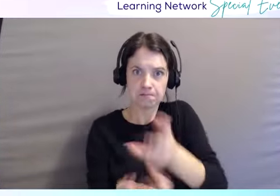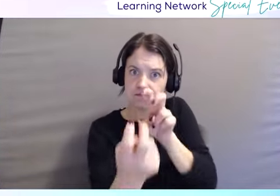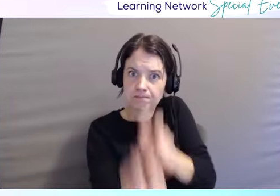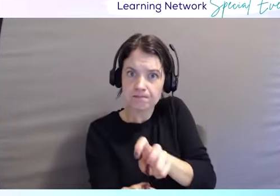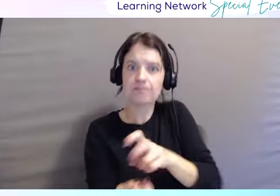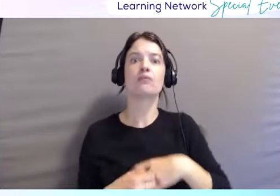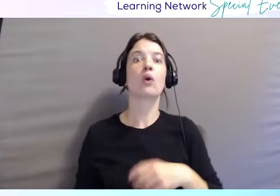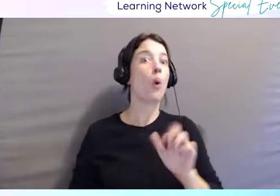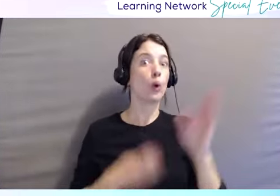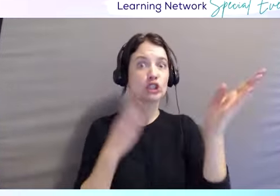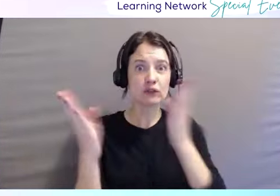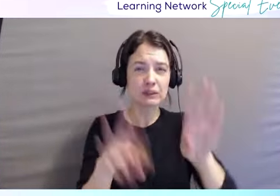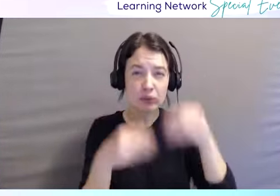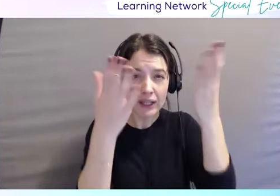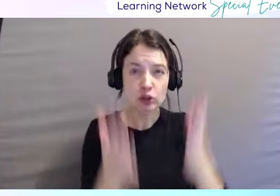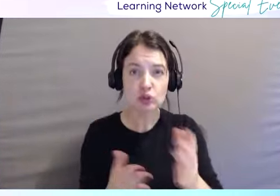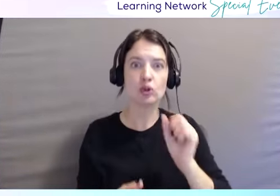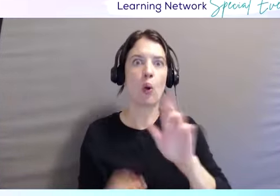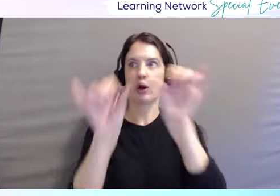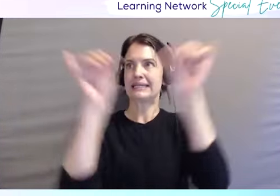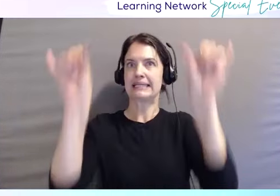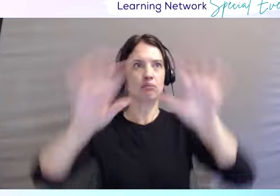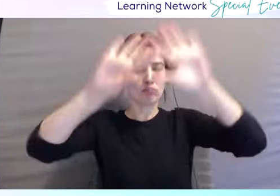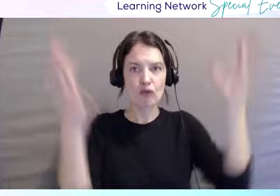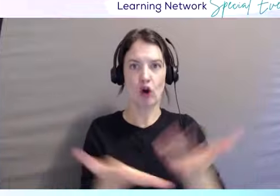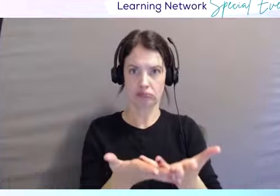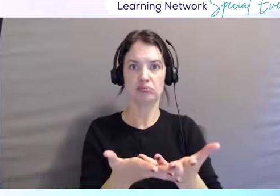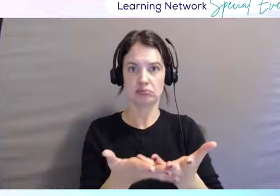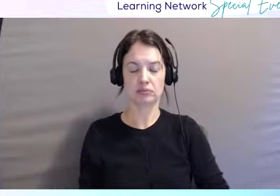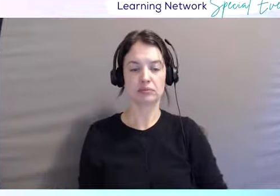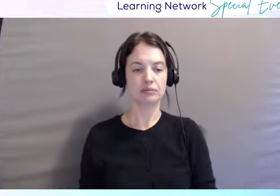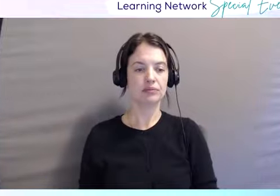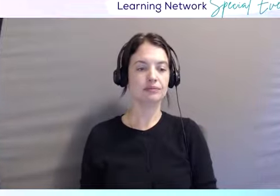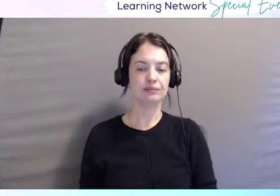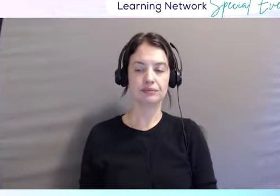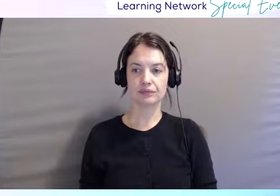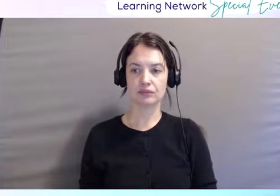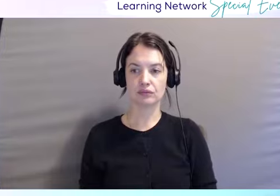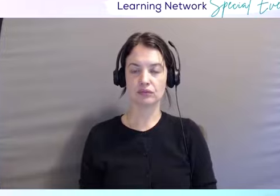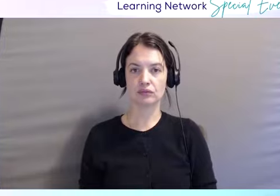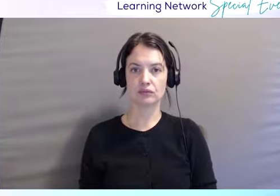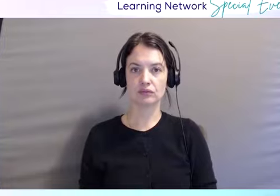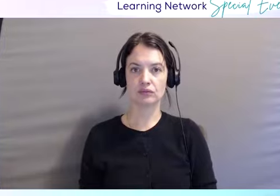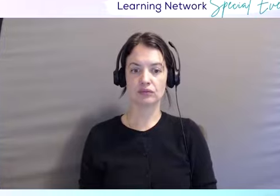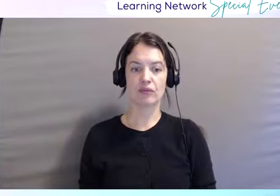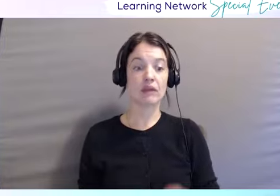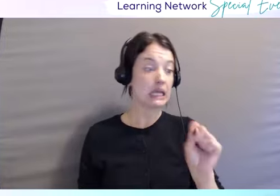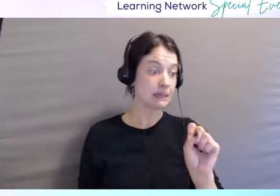systems? So let's look at the interconnections. The overlaps between these two things, as I mentioned, have been